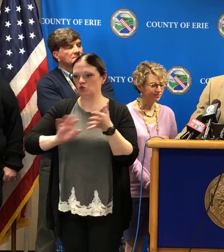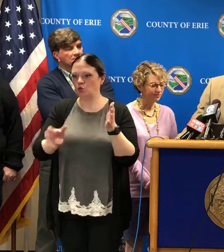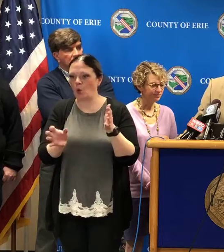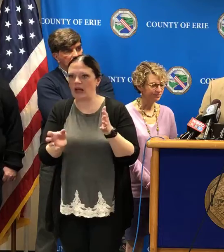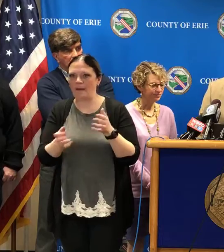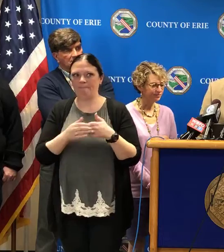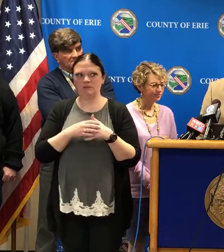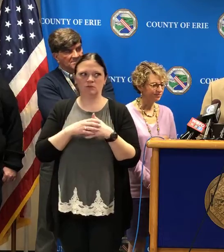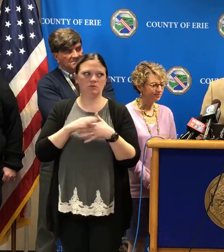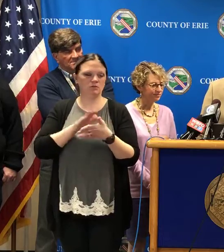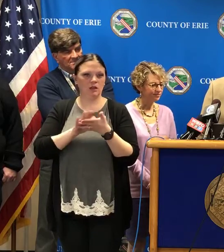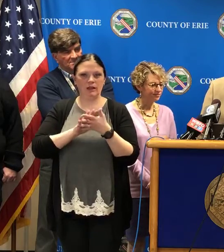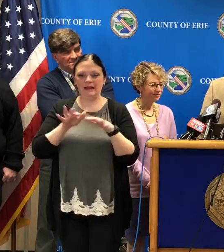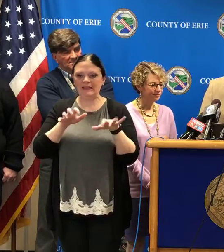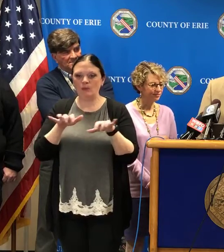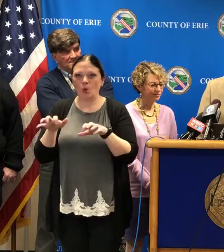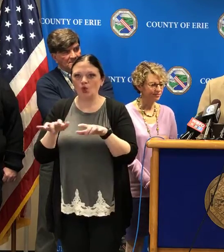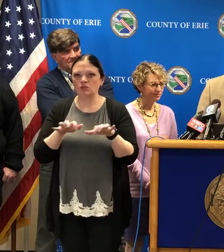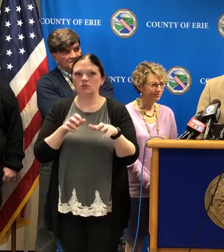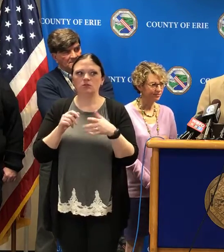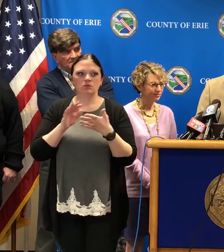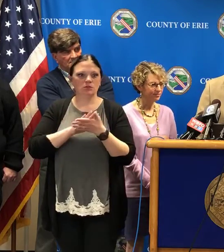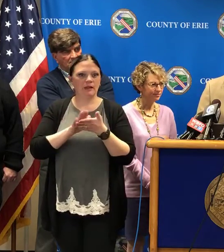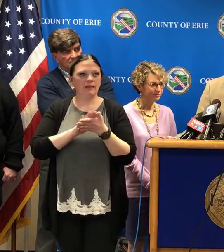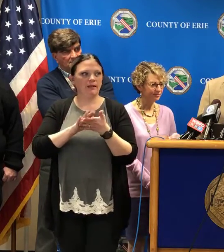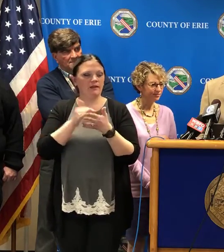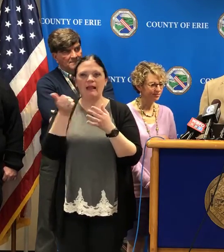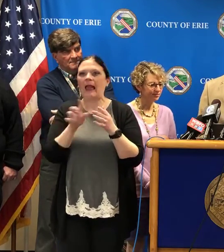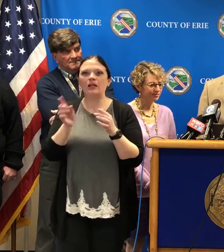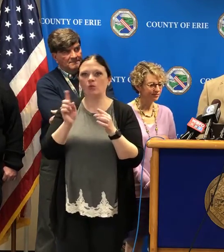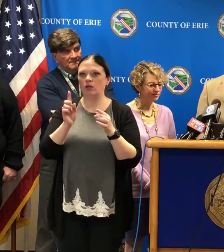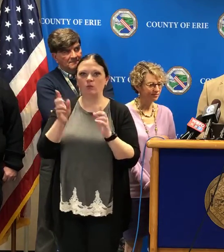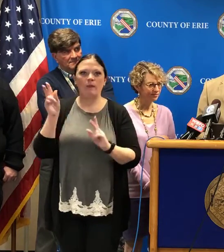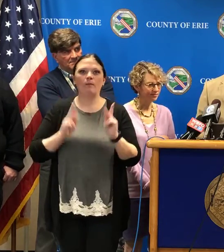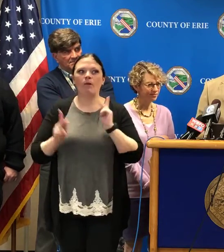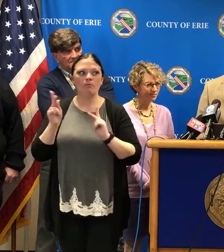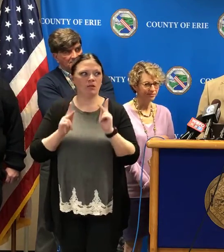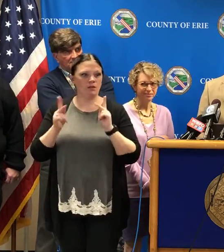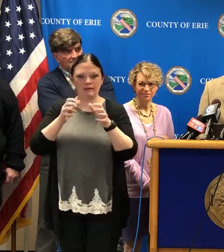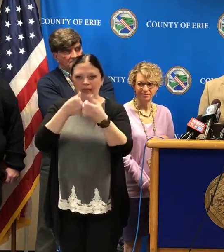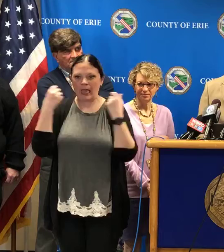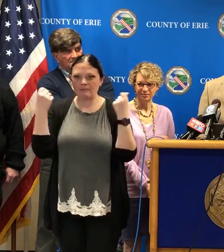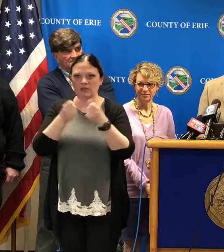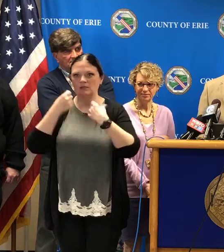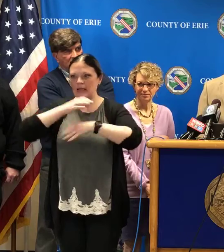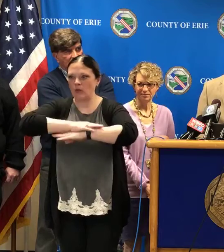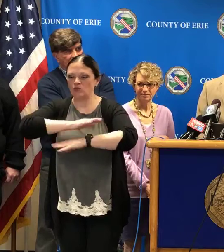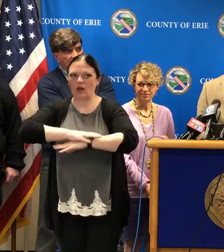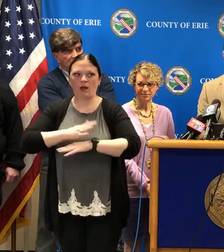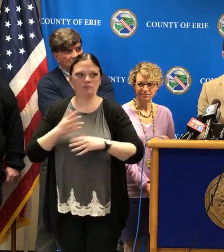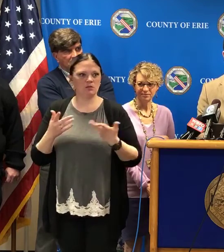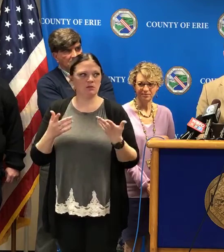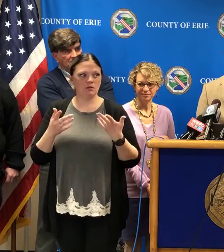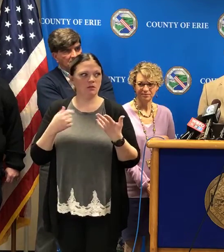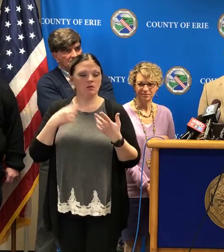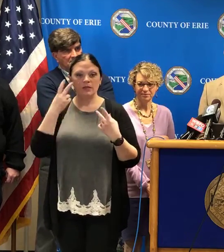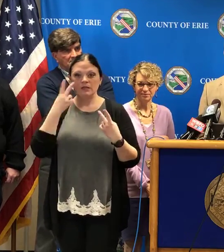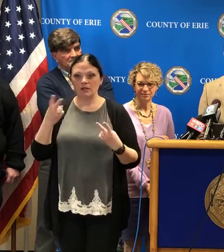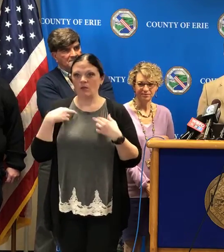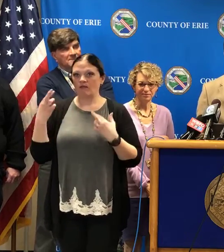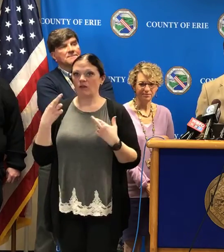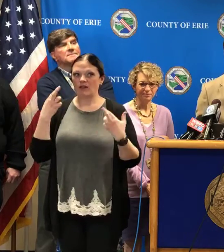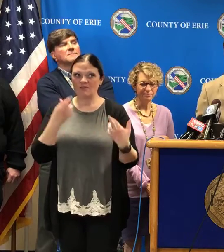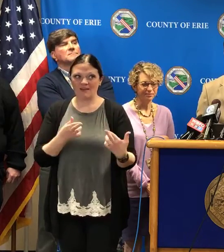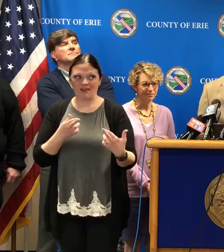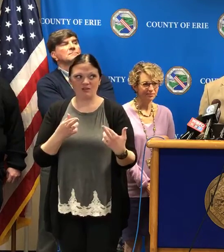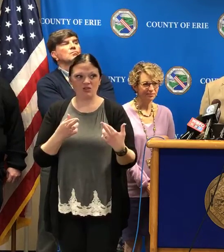doorknobs, cleaning keyboards, cleaning anywhere where the public is going, cabinets and countertops. And as we see, we also have